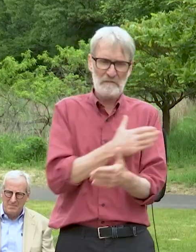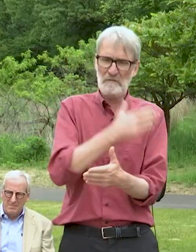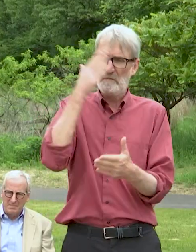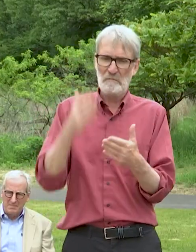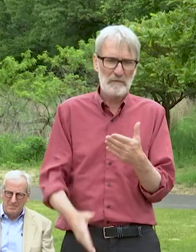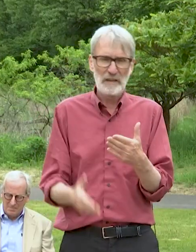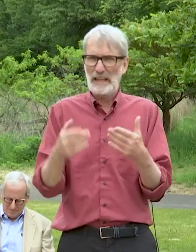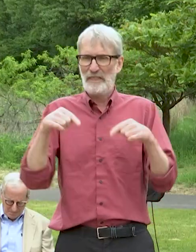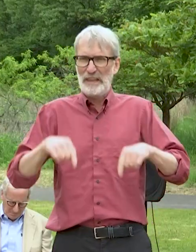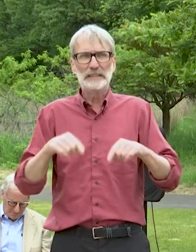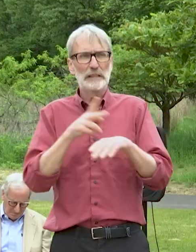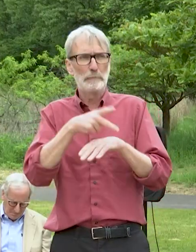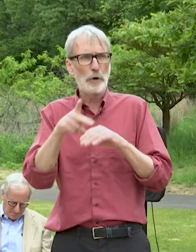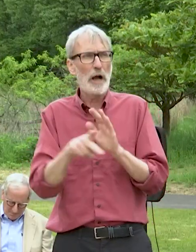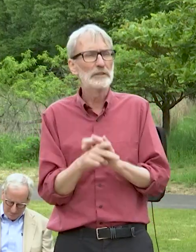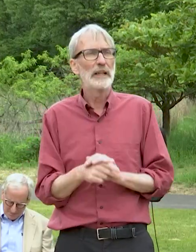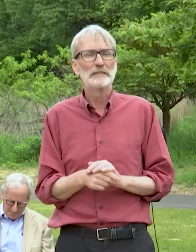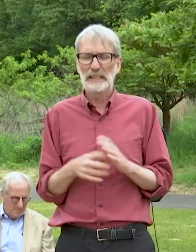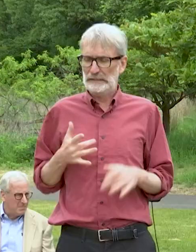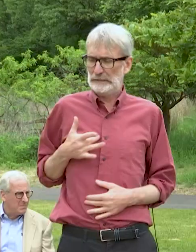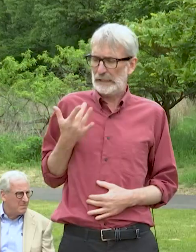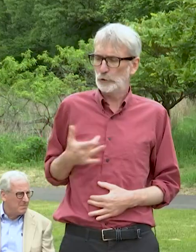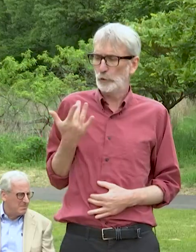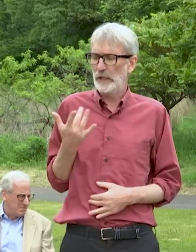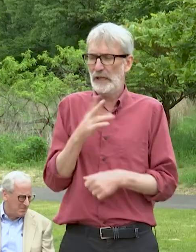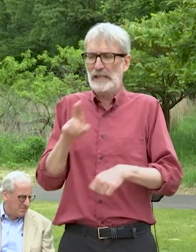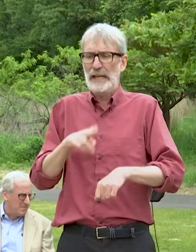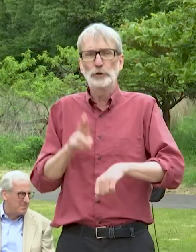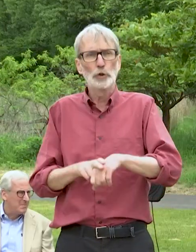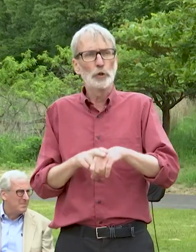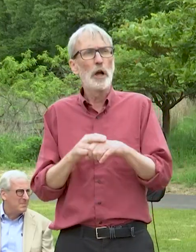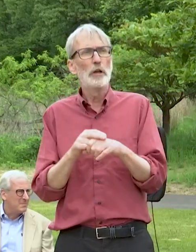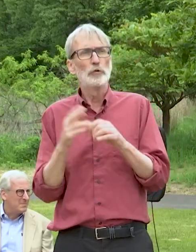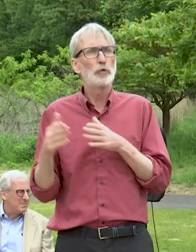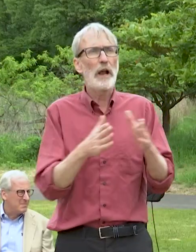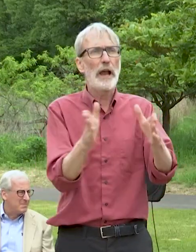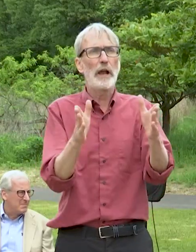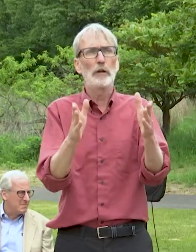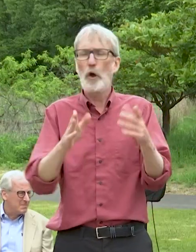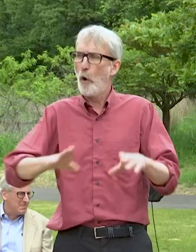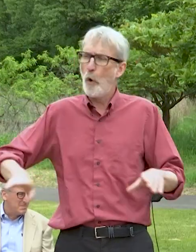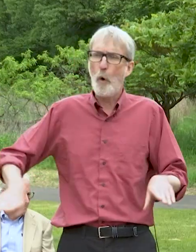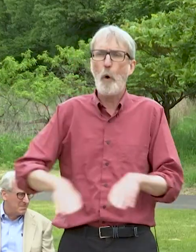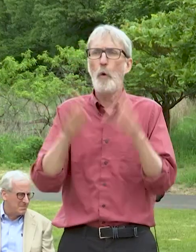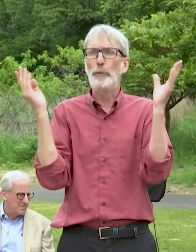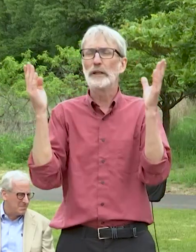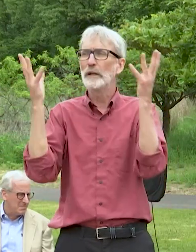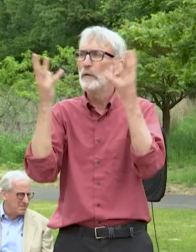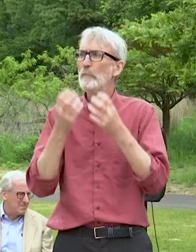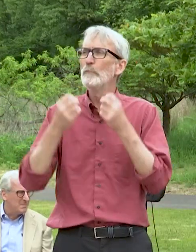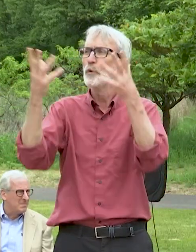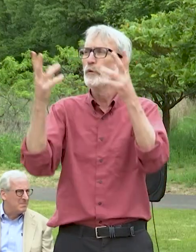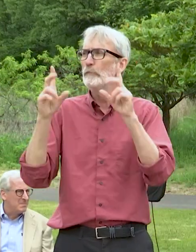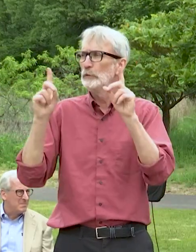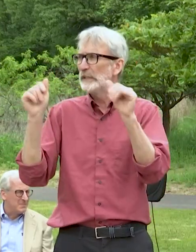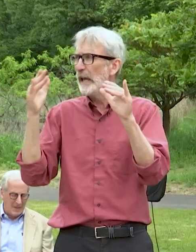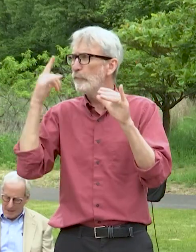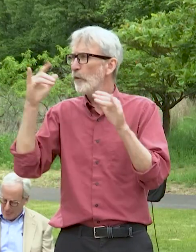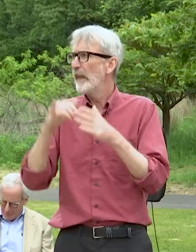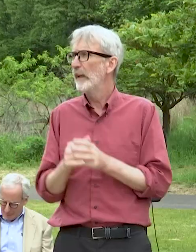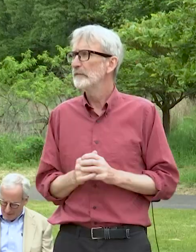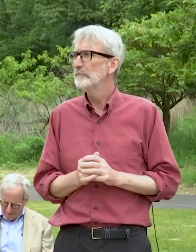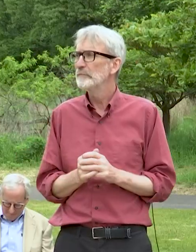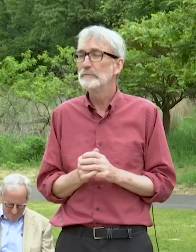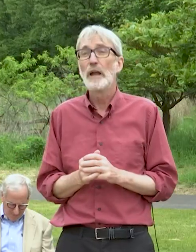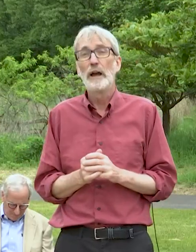project for Frick Park, Sensory Natural Trail grand opening. It's a beautiful day to have a grand opening. Not only